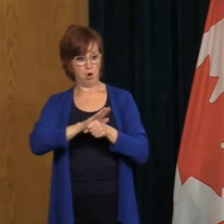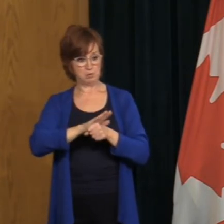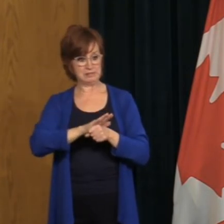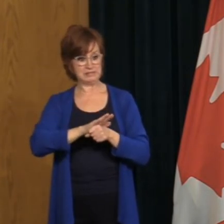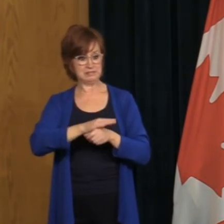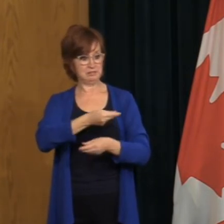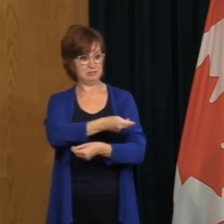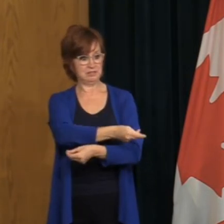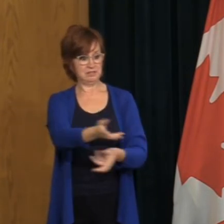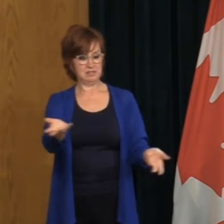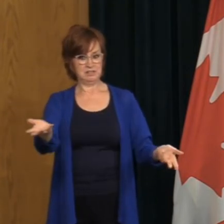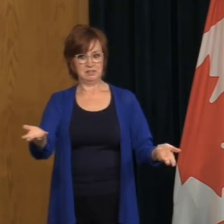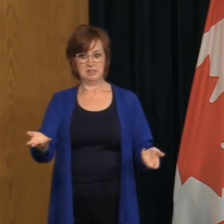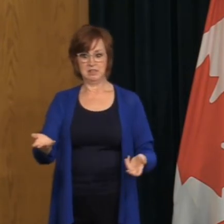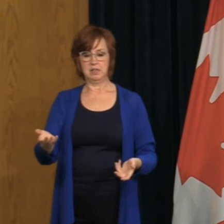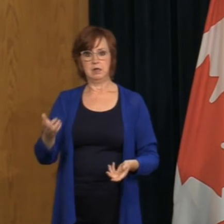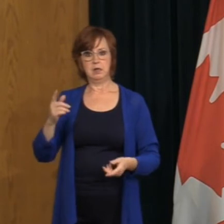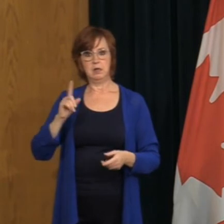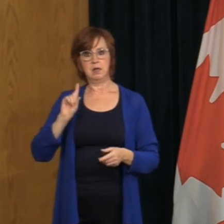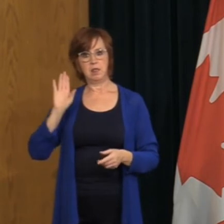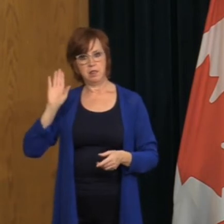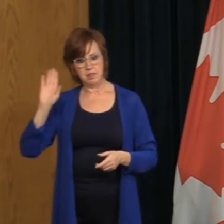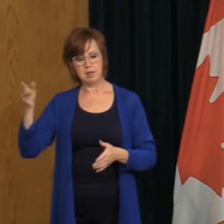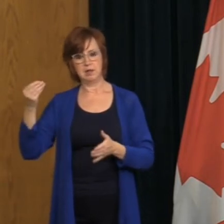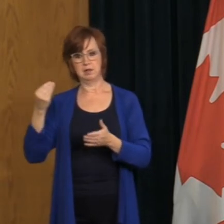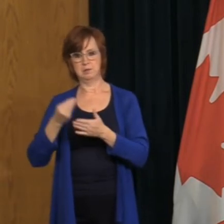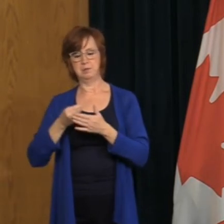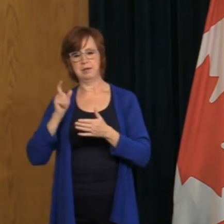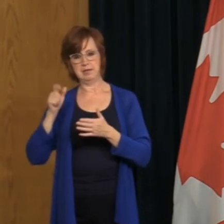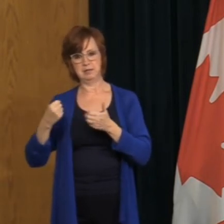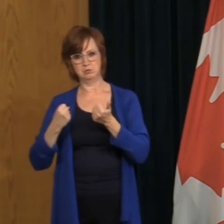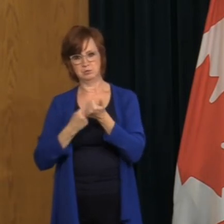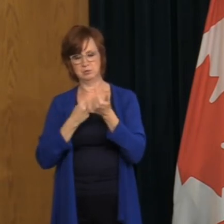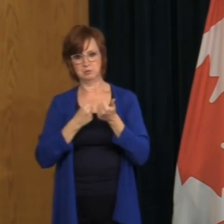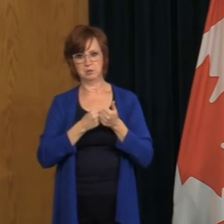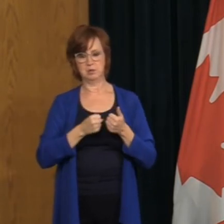out without provincial or territorial